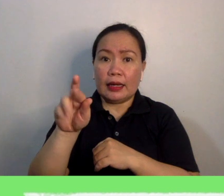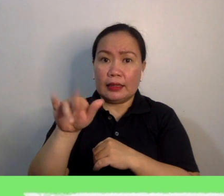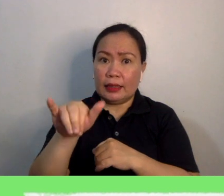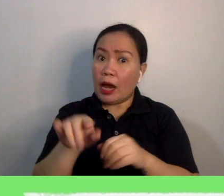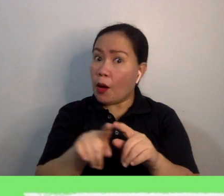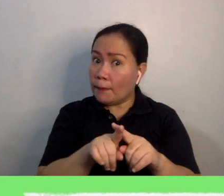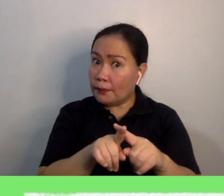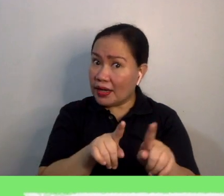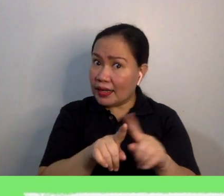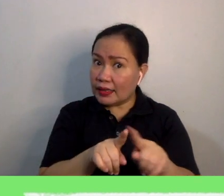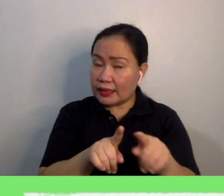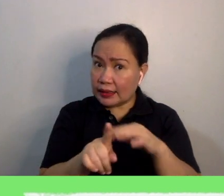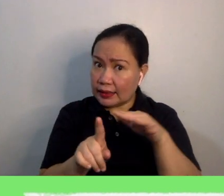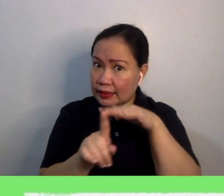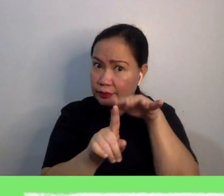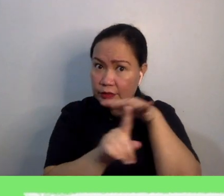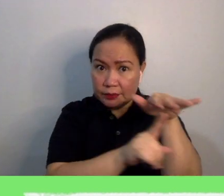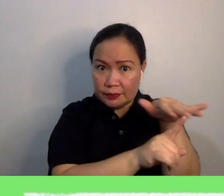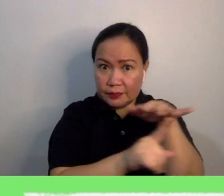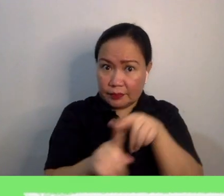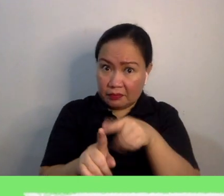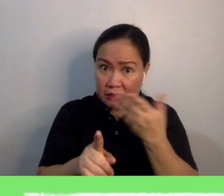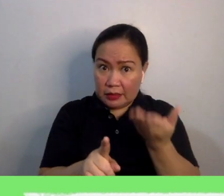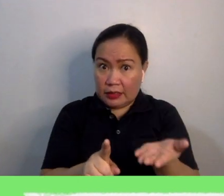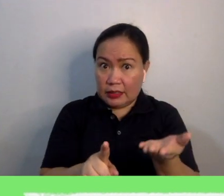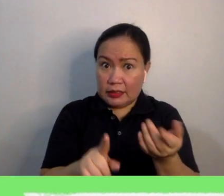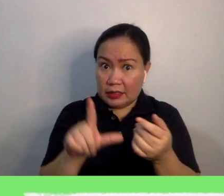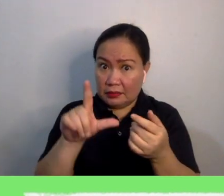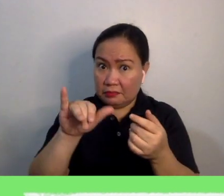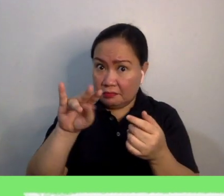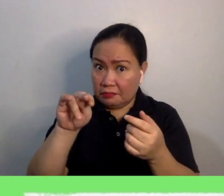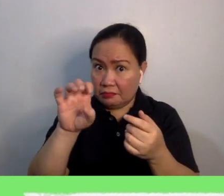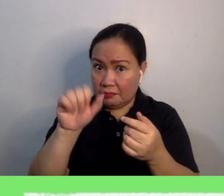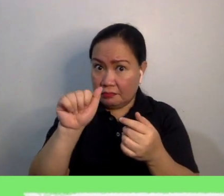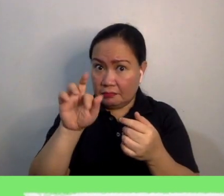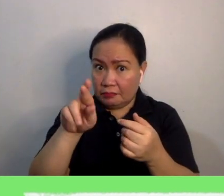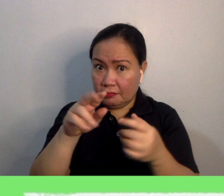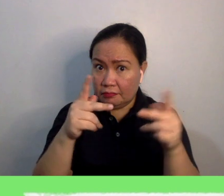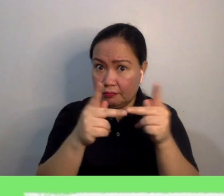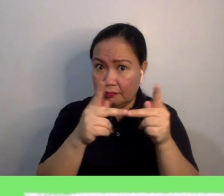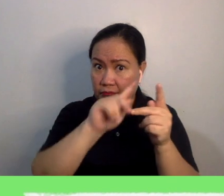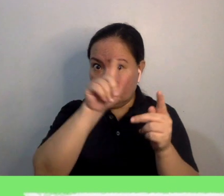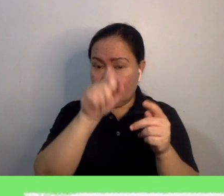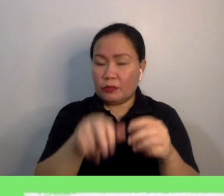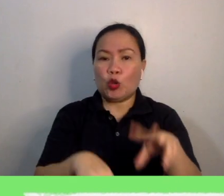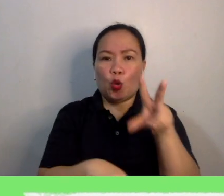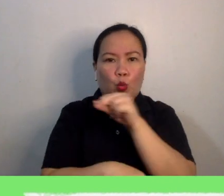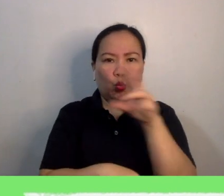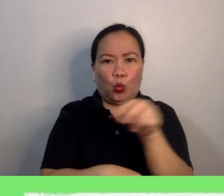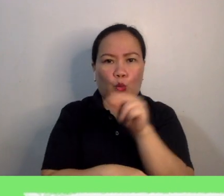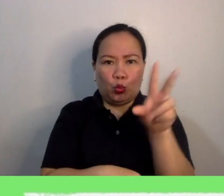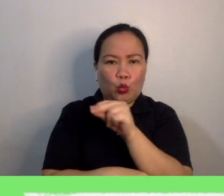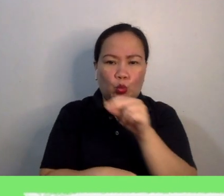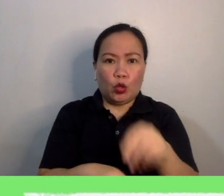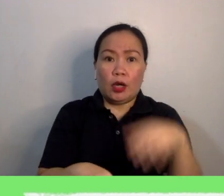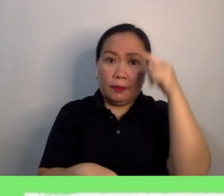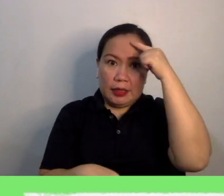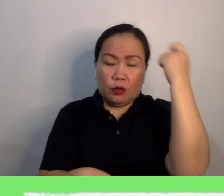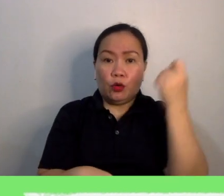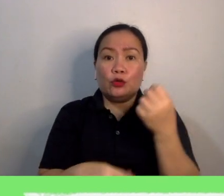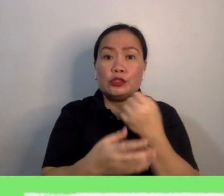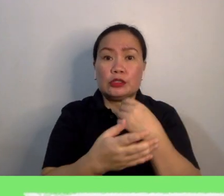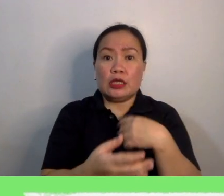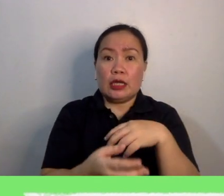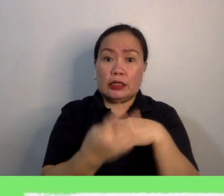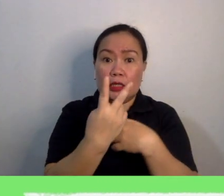But, okay, so tingnan natin. Is this a linear pair? No. Why? Because